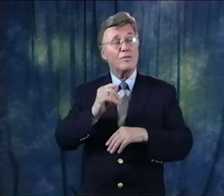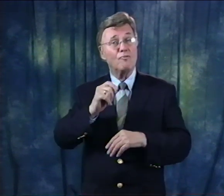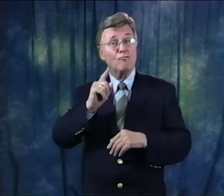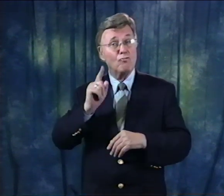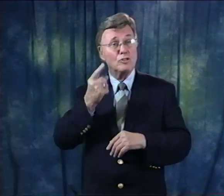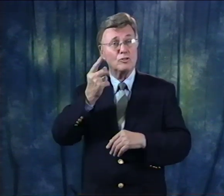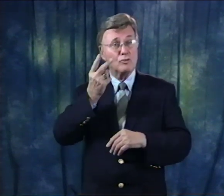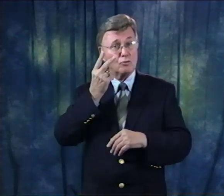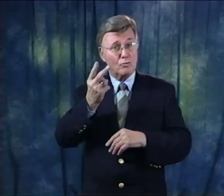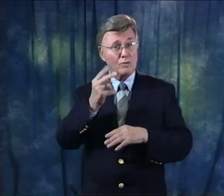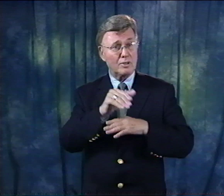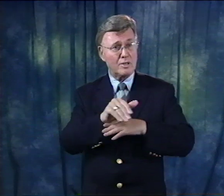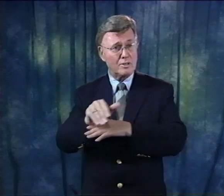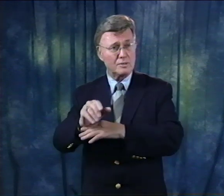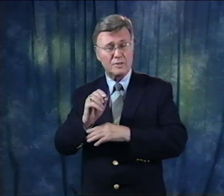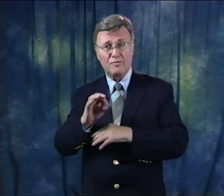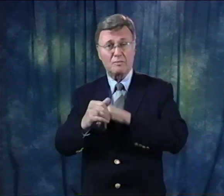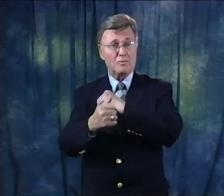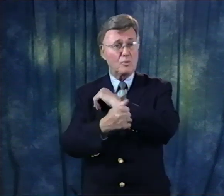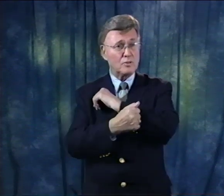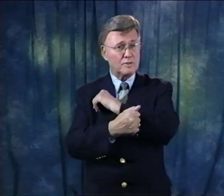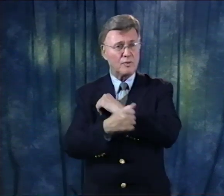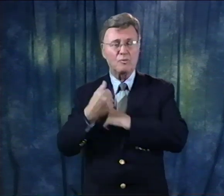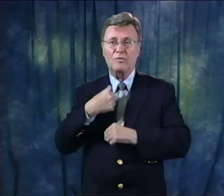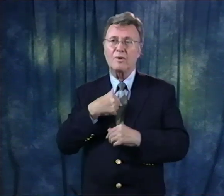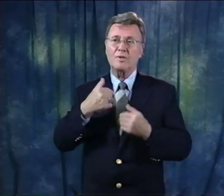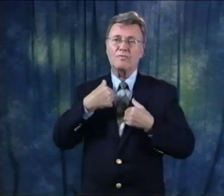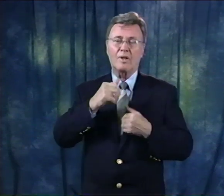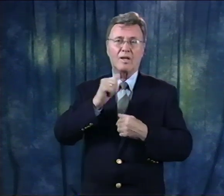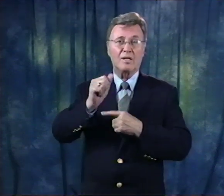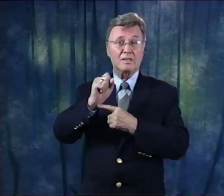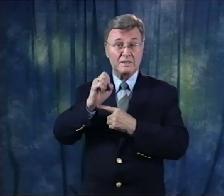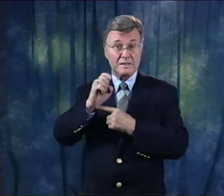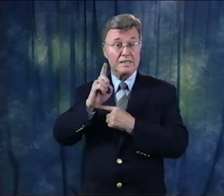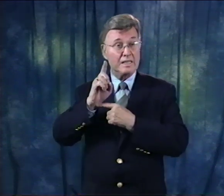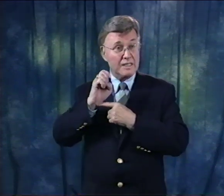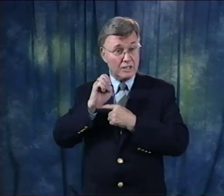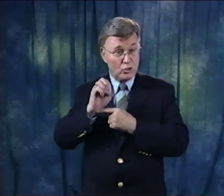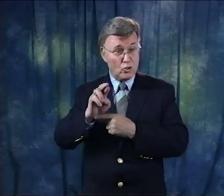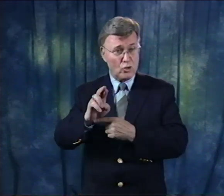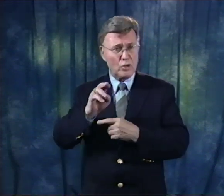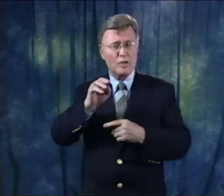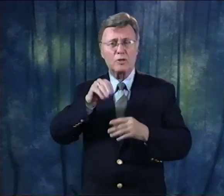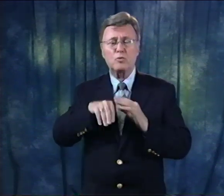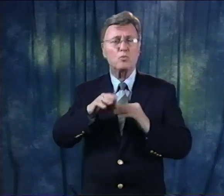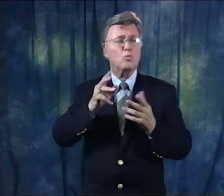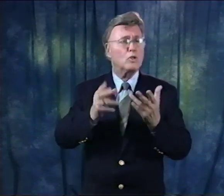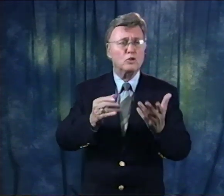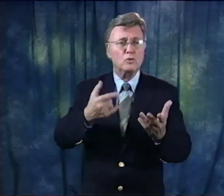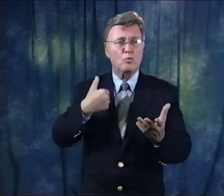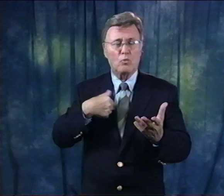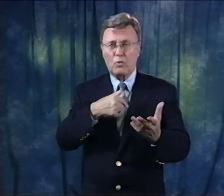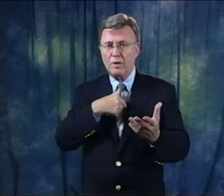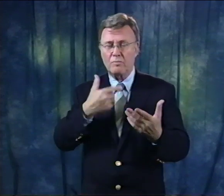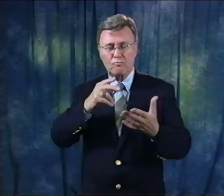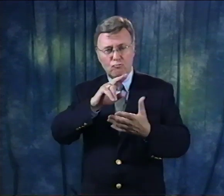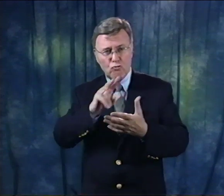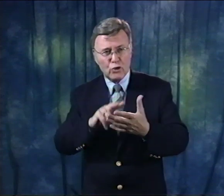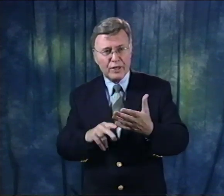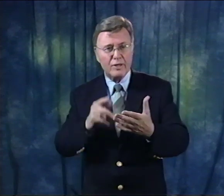And on the first nights of Passover, we have a Seder in which we will read the